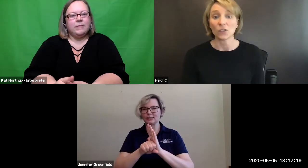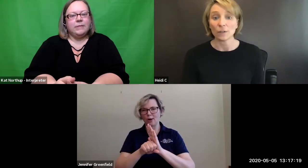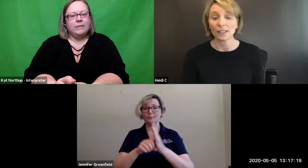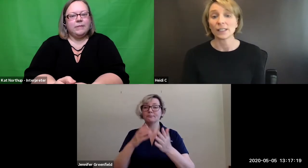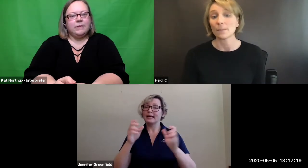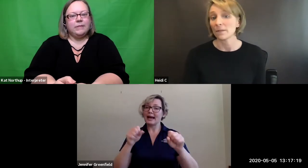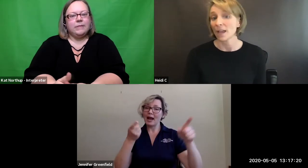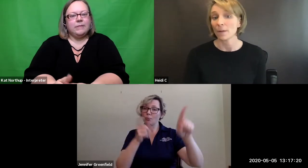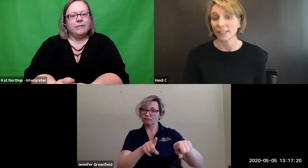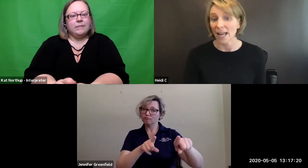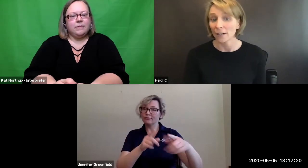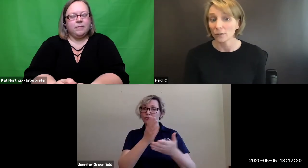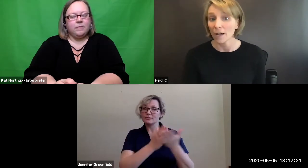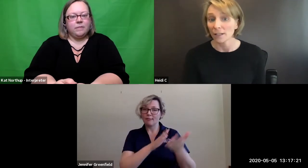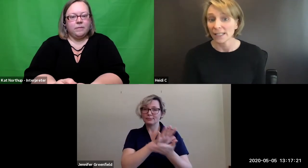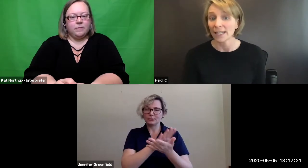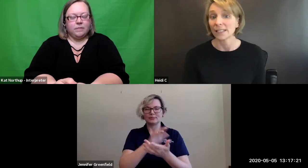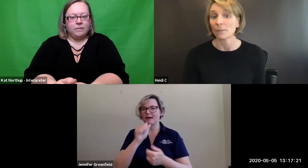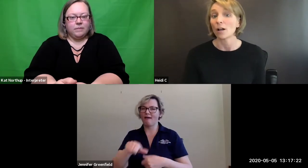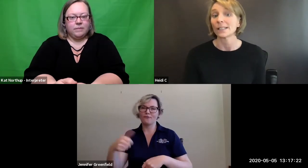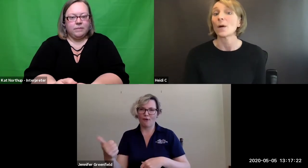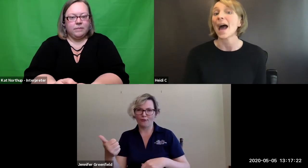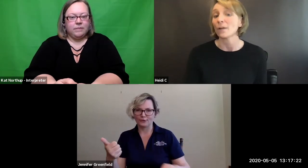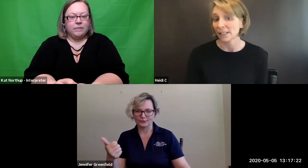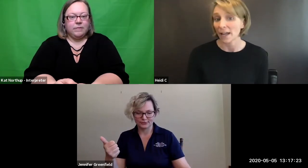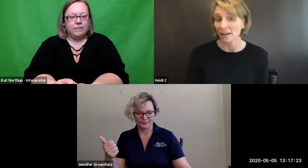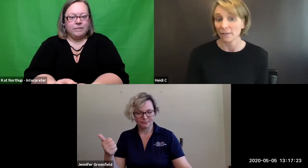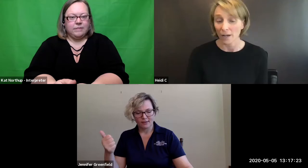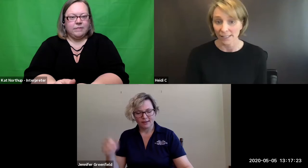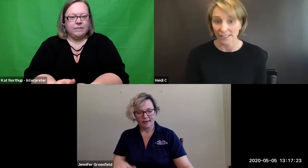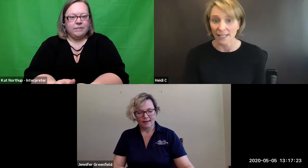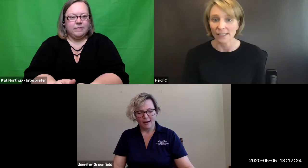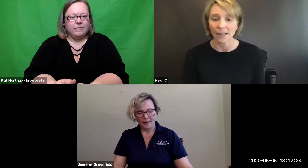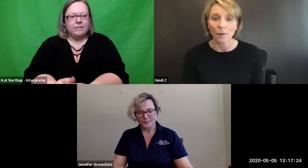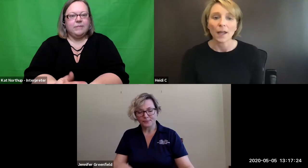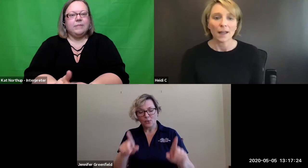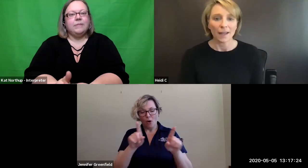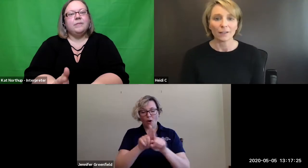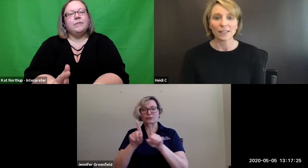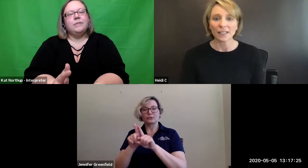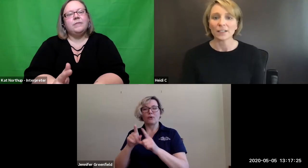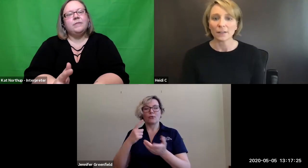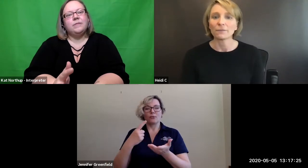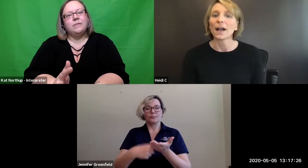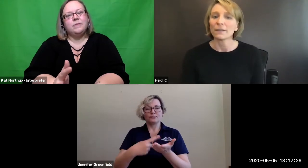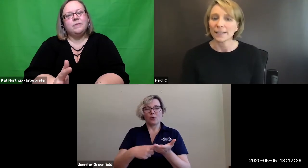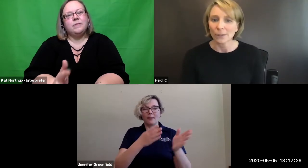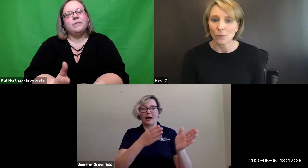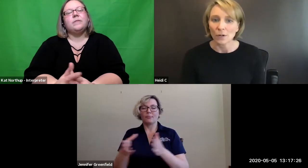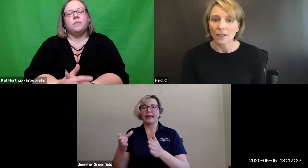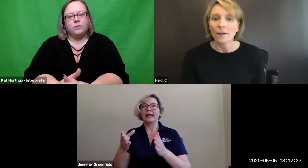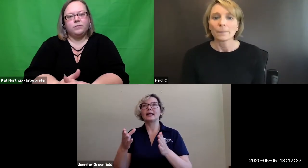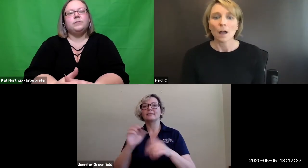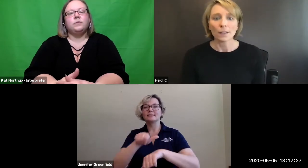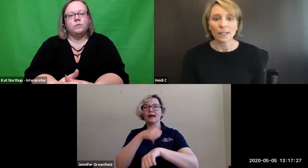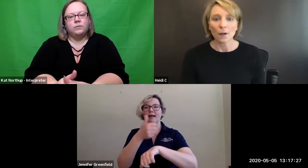our students, some of them are scattered throughout our state, and some are also outside of our state. So it looks a little different for every